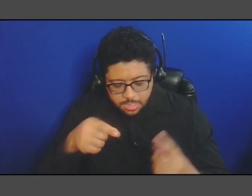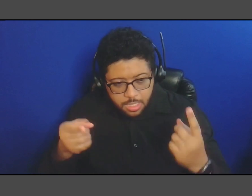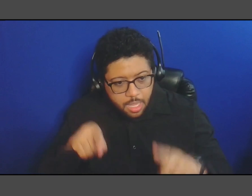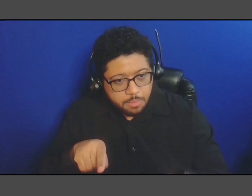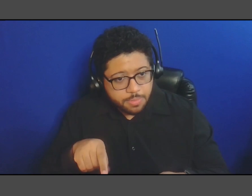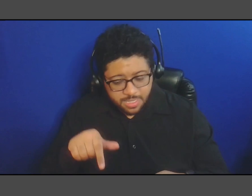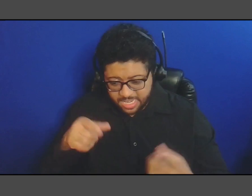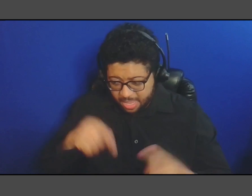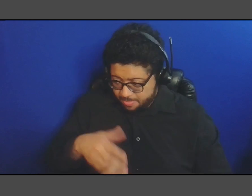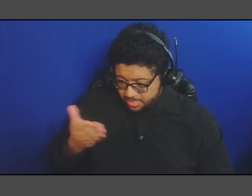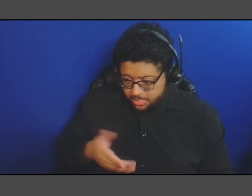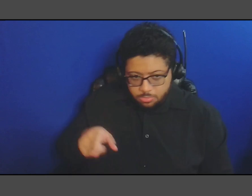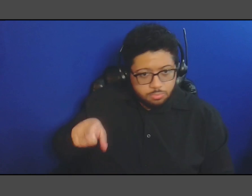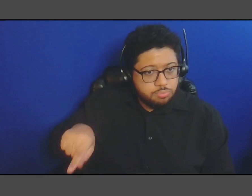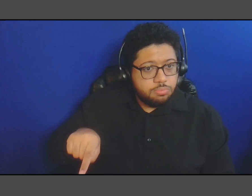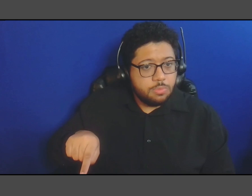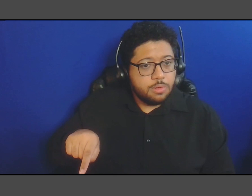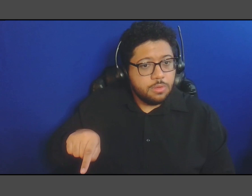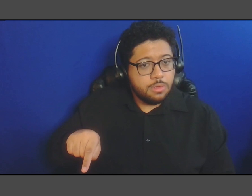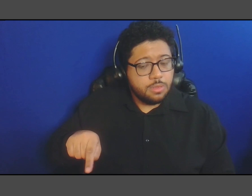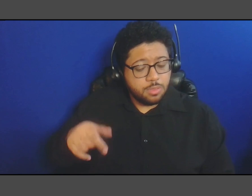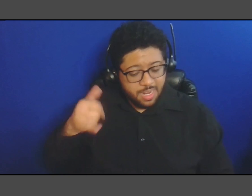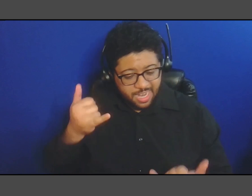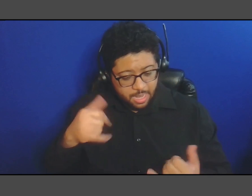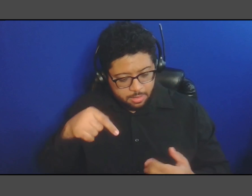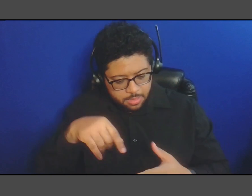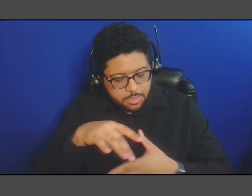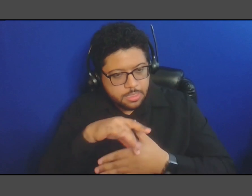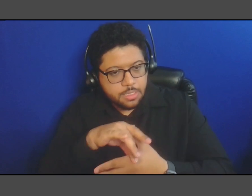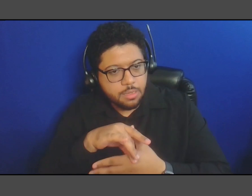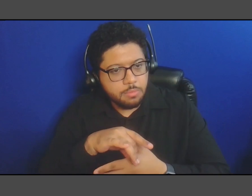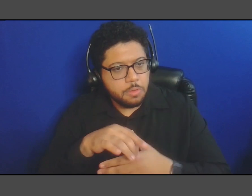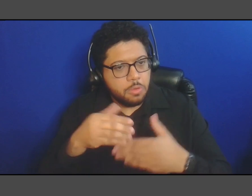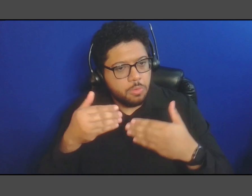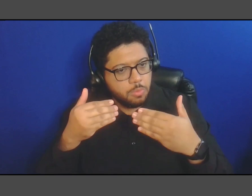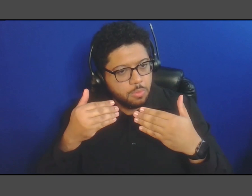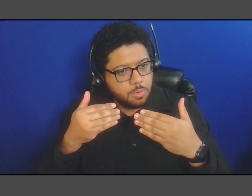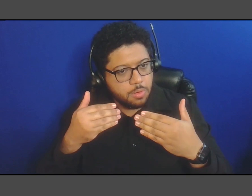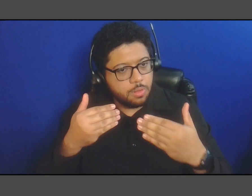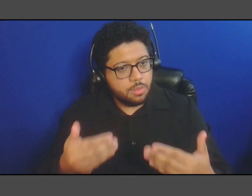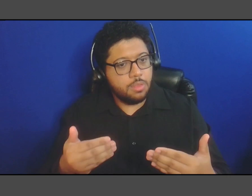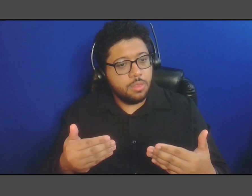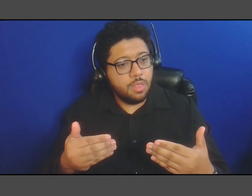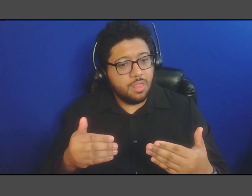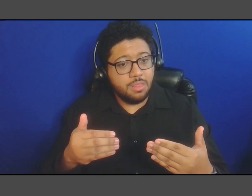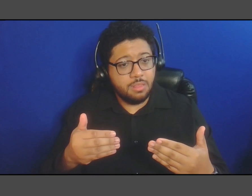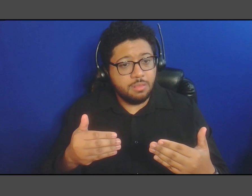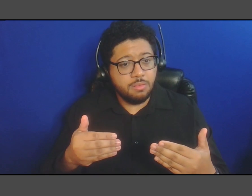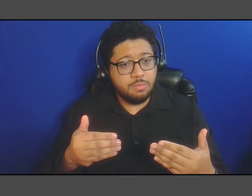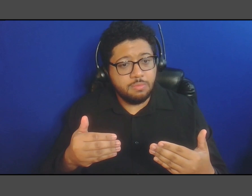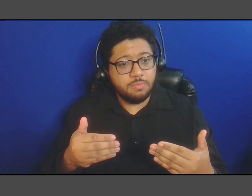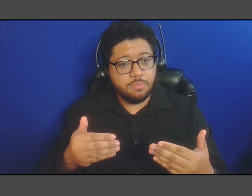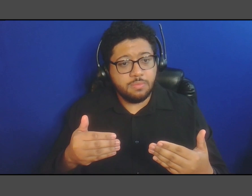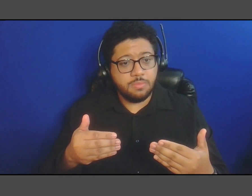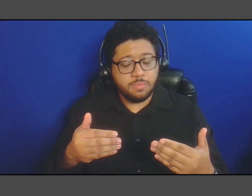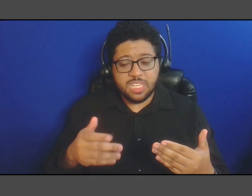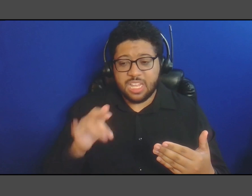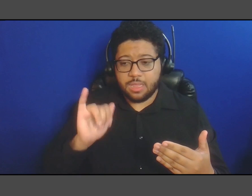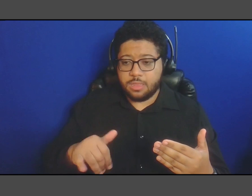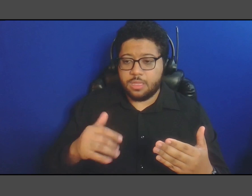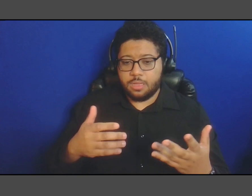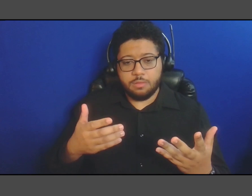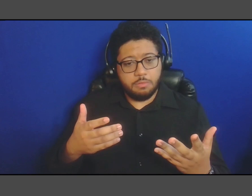now in this context, it can be spoken that the word, if you will, the word in community, the word in